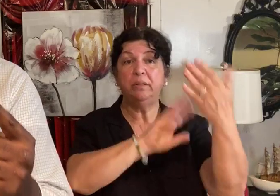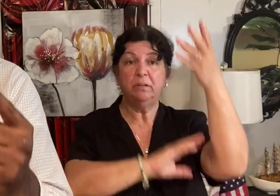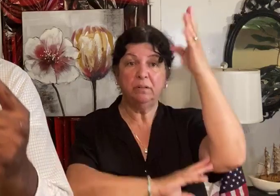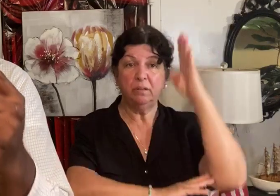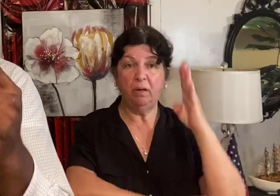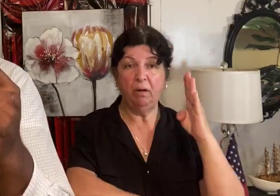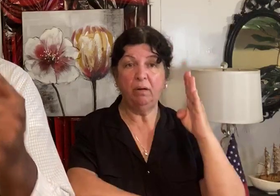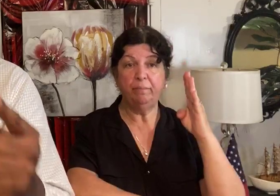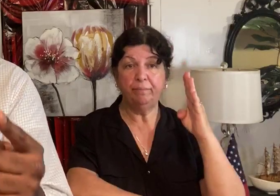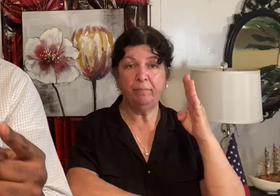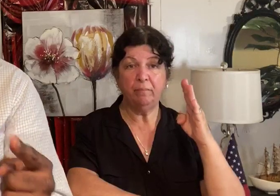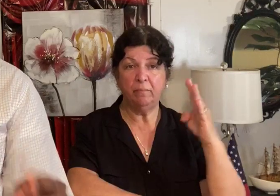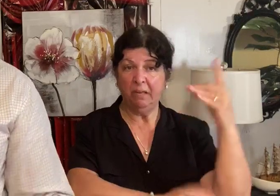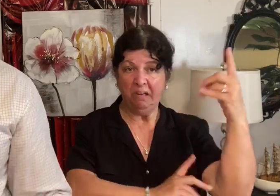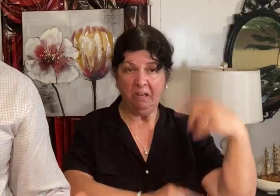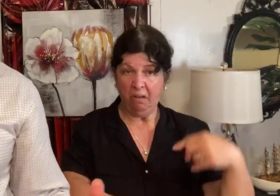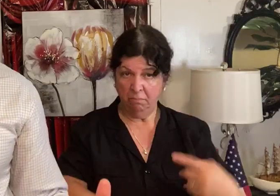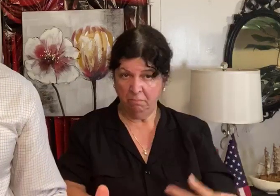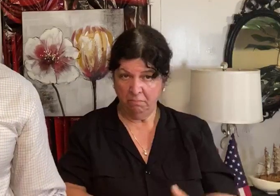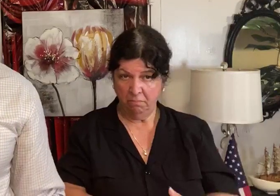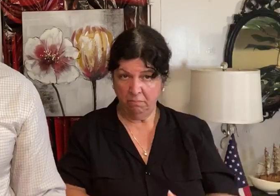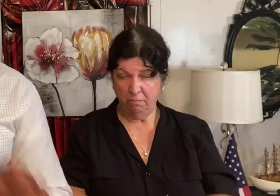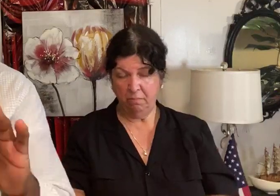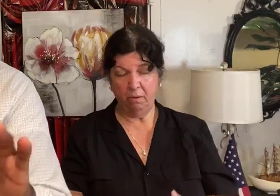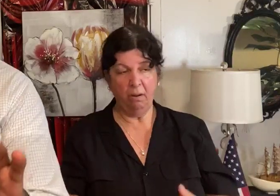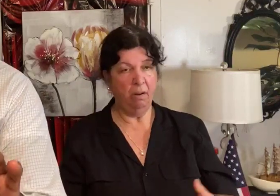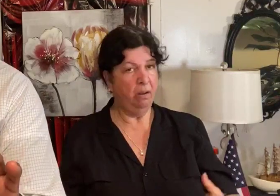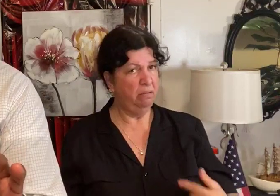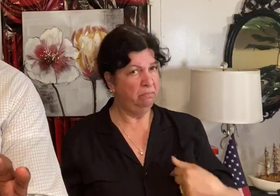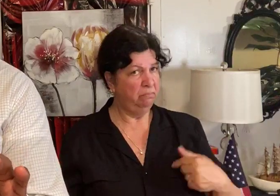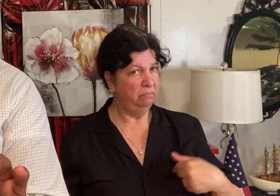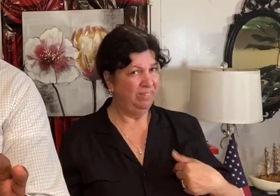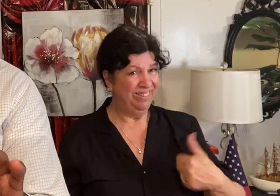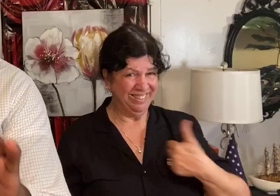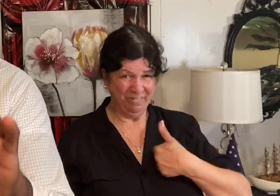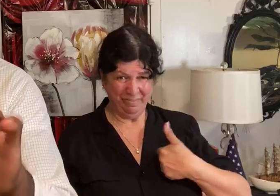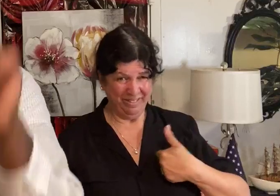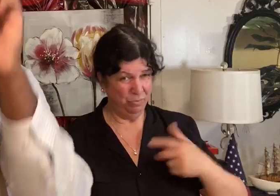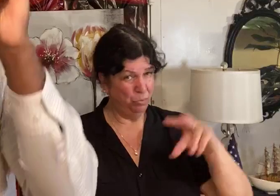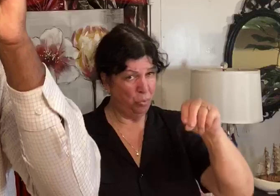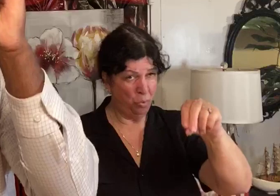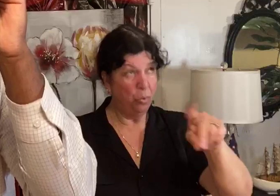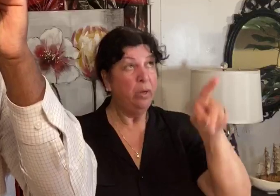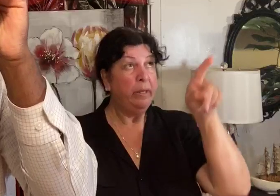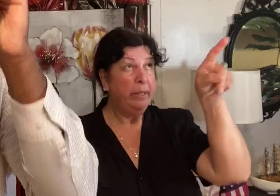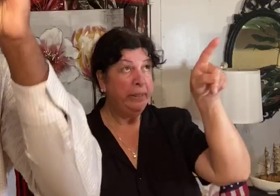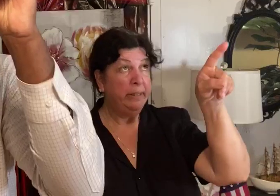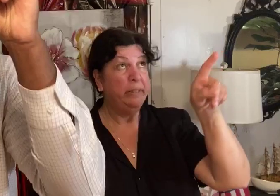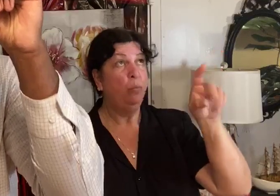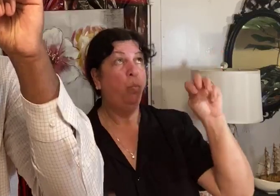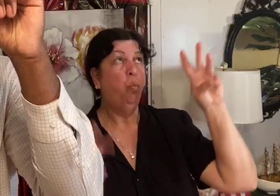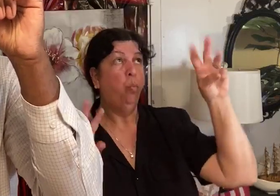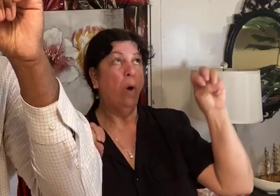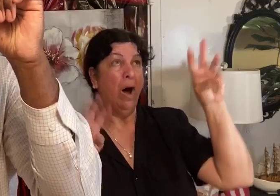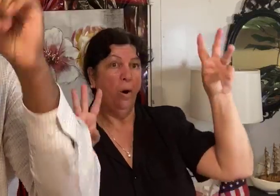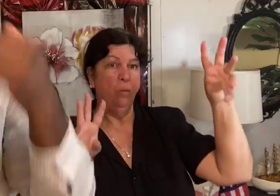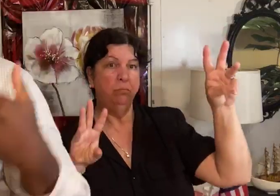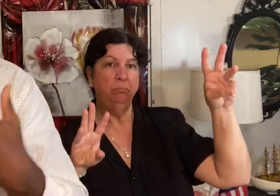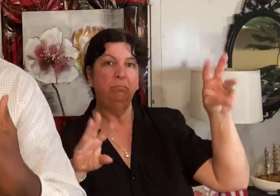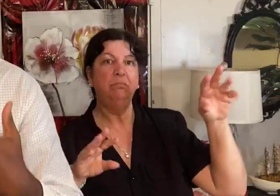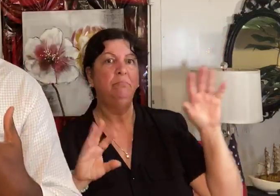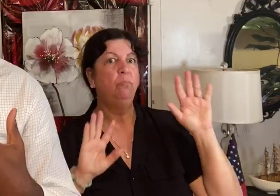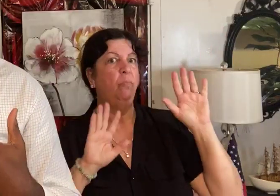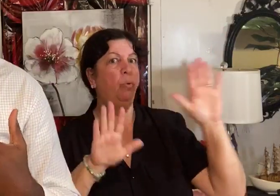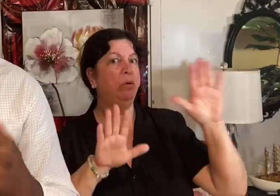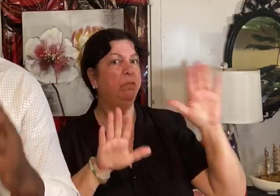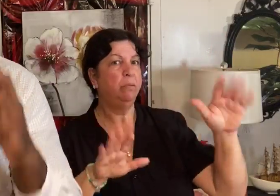God. And it's not going to come because we're so awesome. We're not. He is. He is awesome.